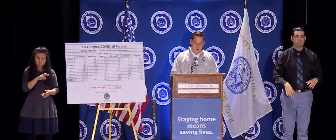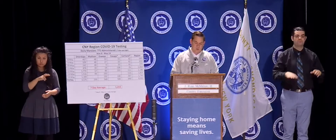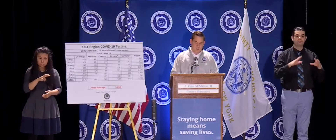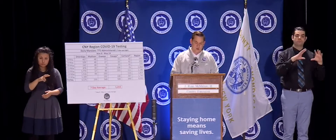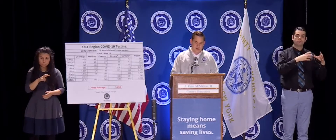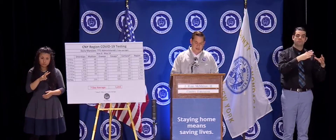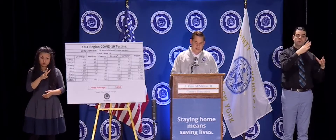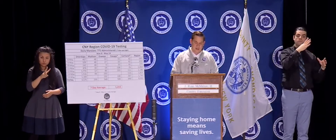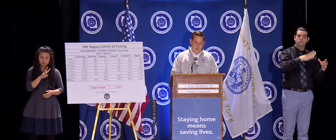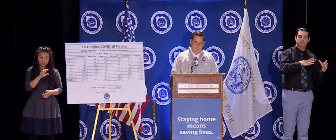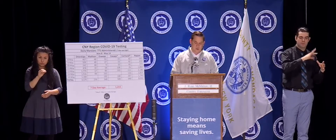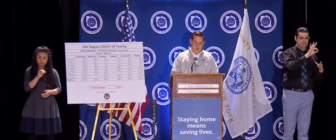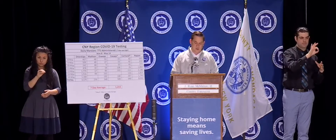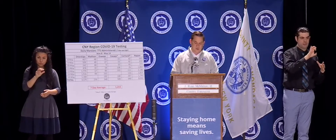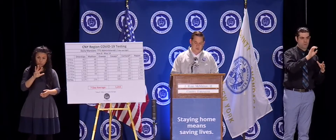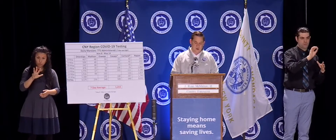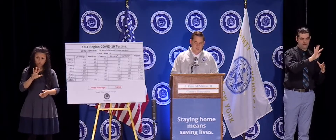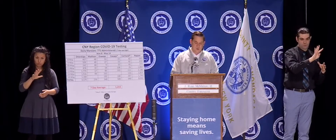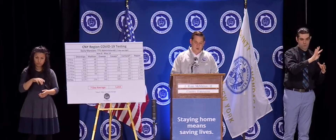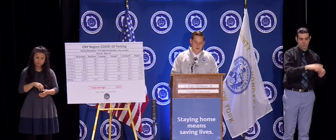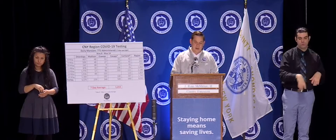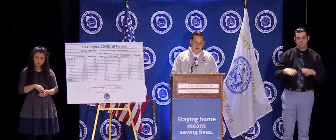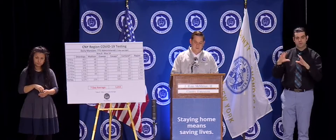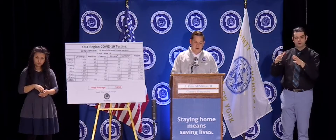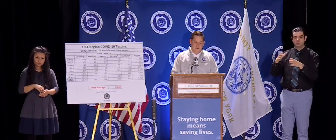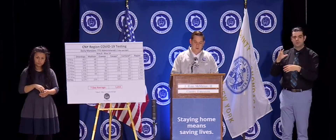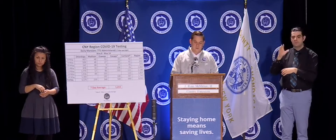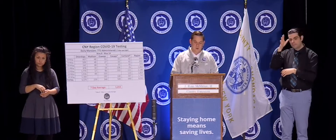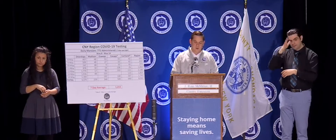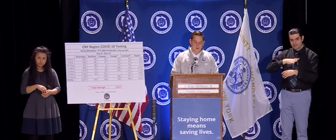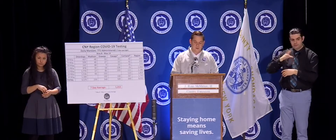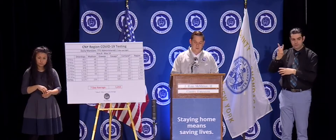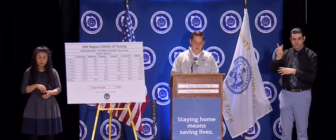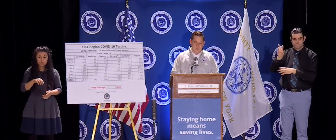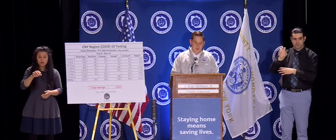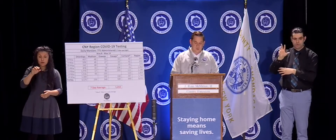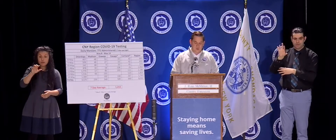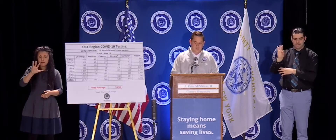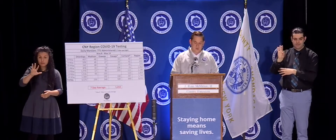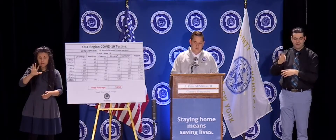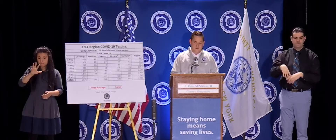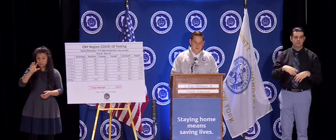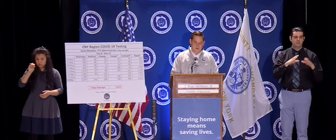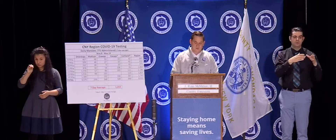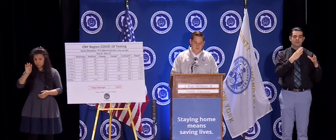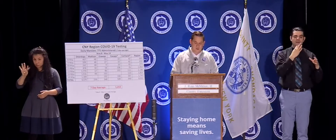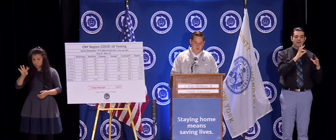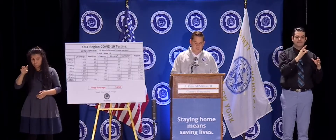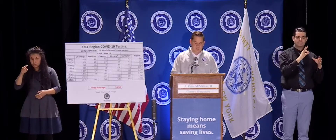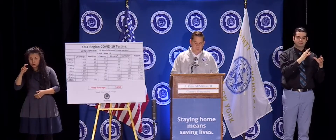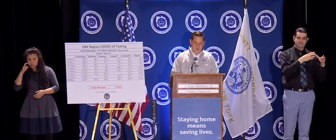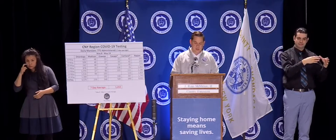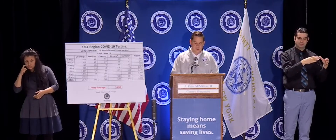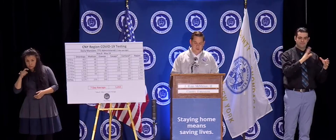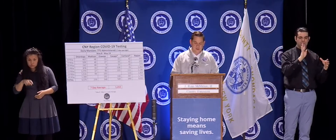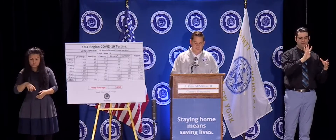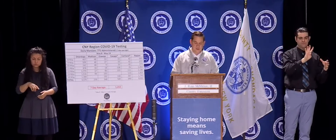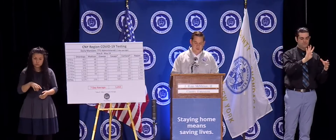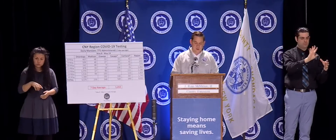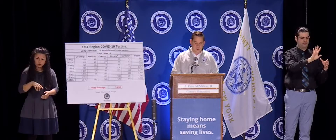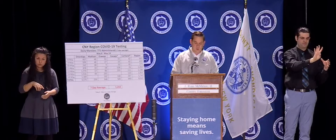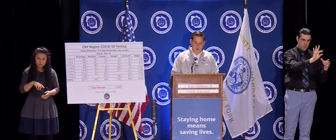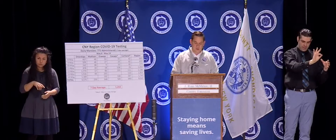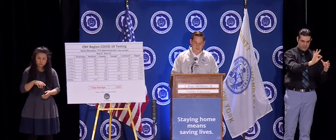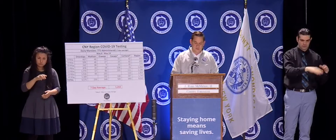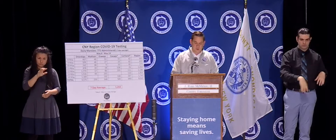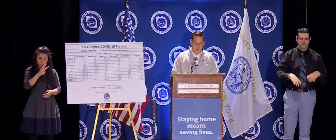20s, 188 in their 30s, 195 in their 40s, 235 in their 50s, 208 in their